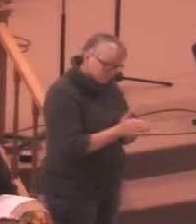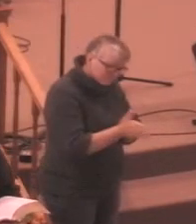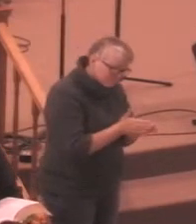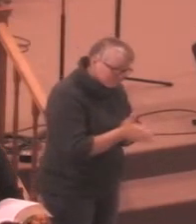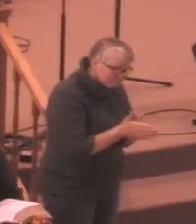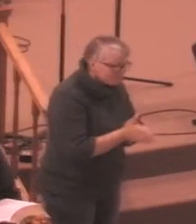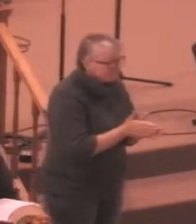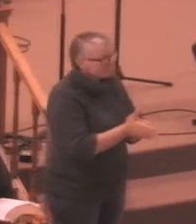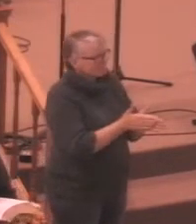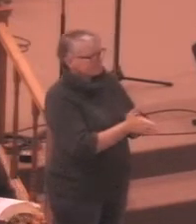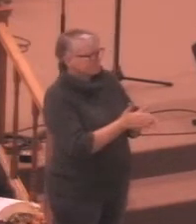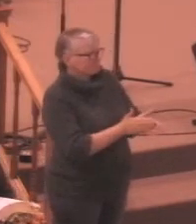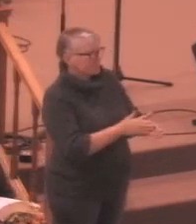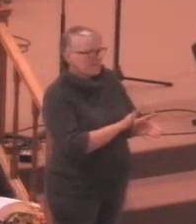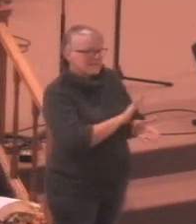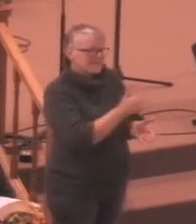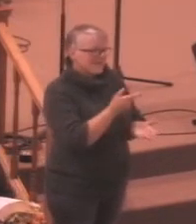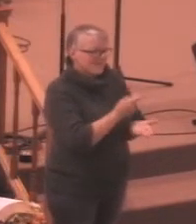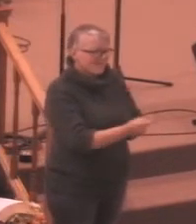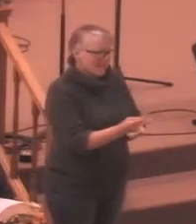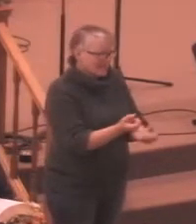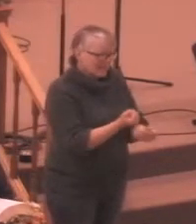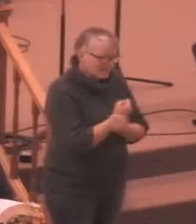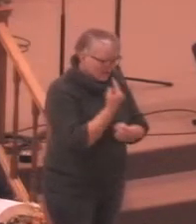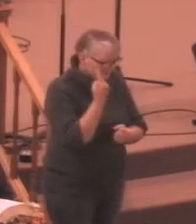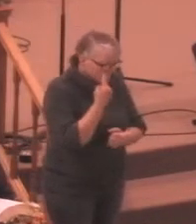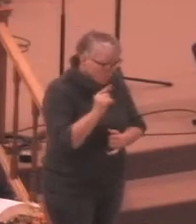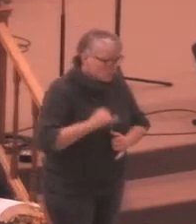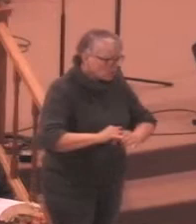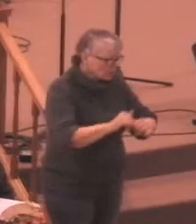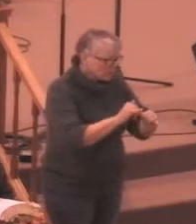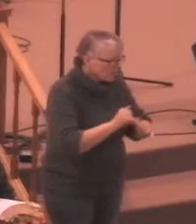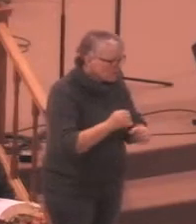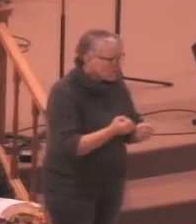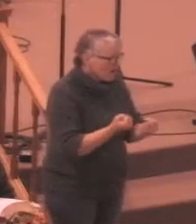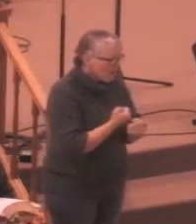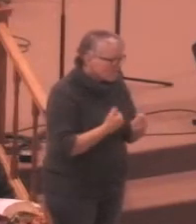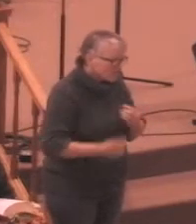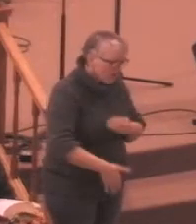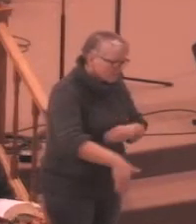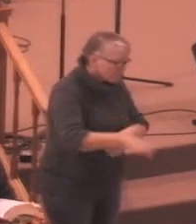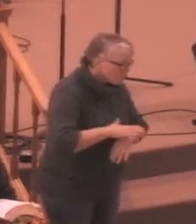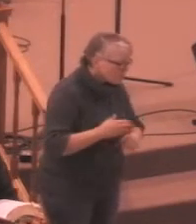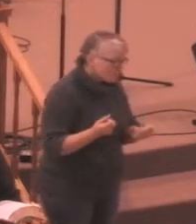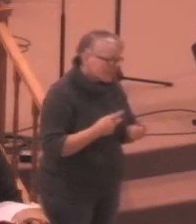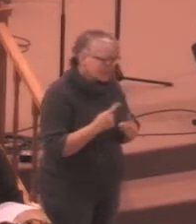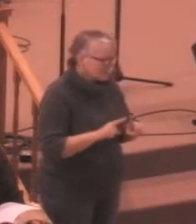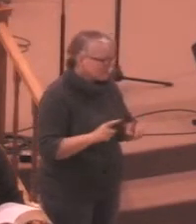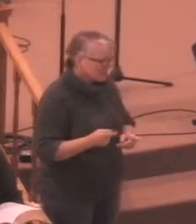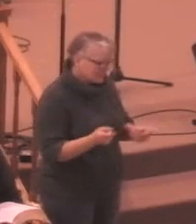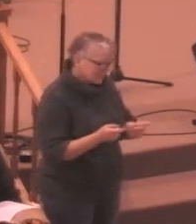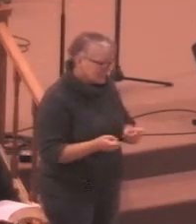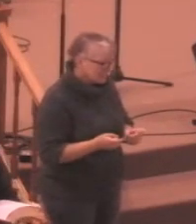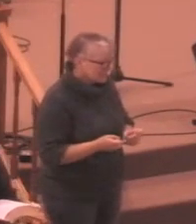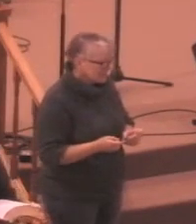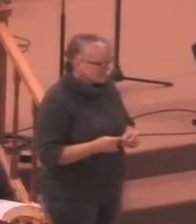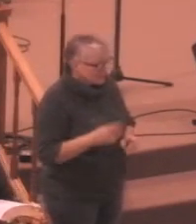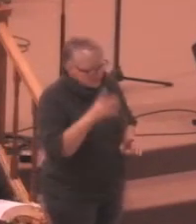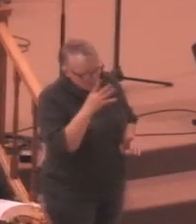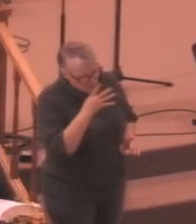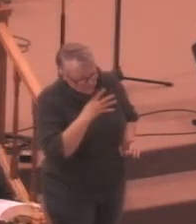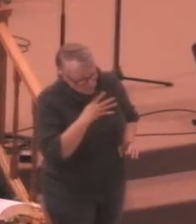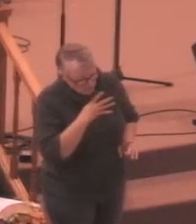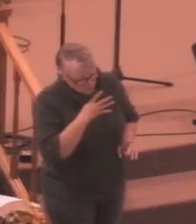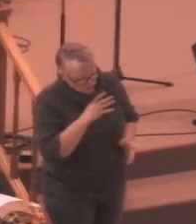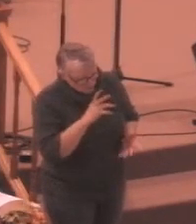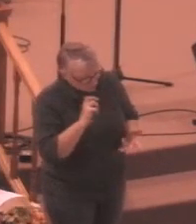because love covers a multitude of sins. It overlooks unkindness and